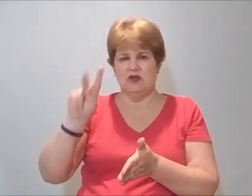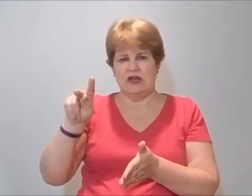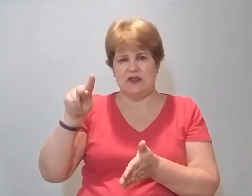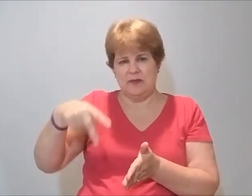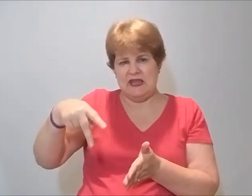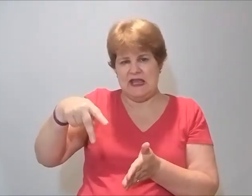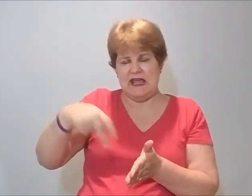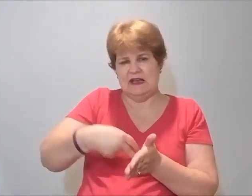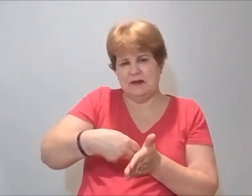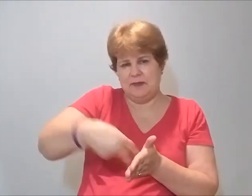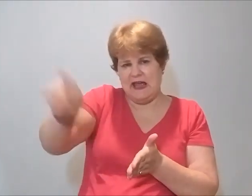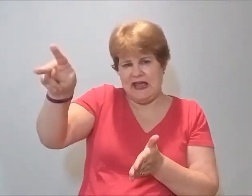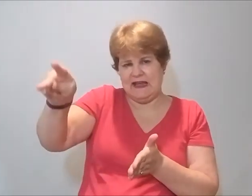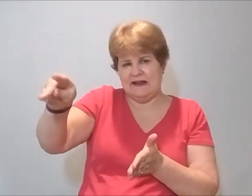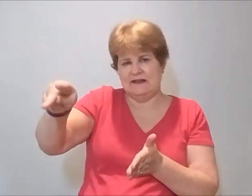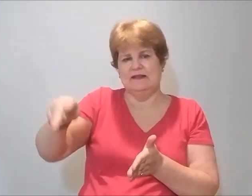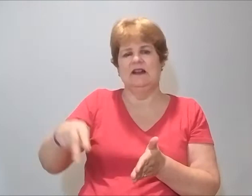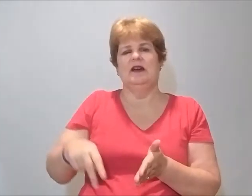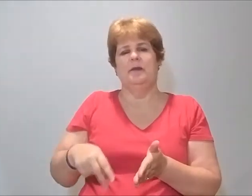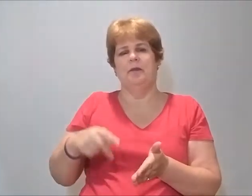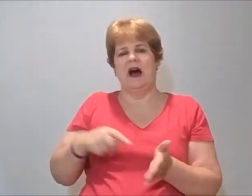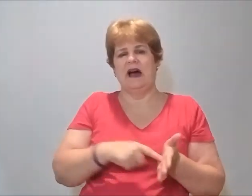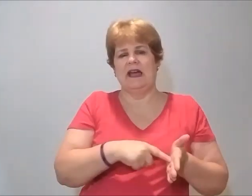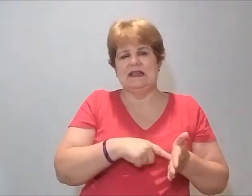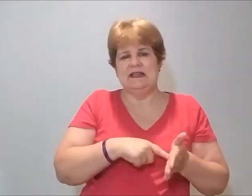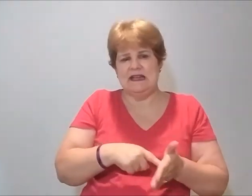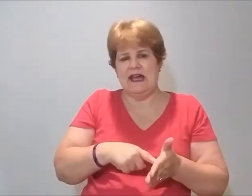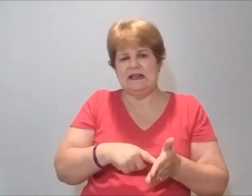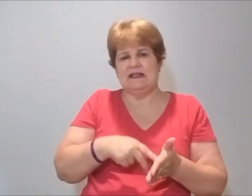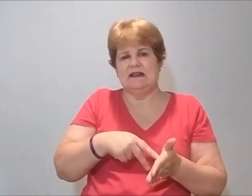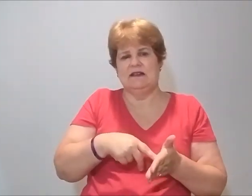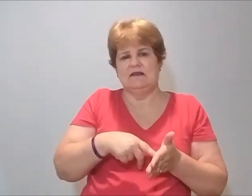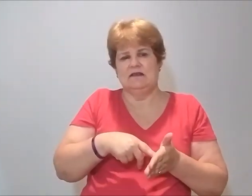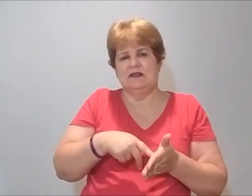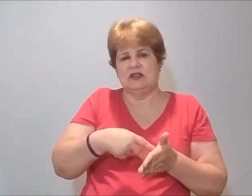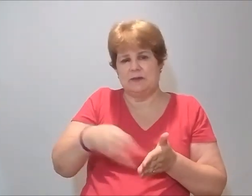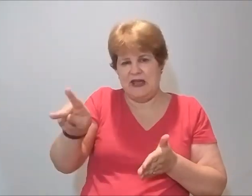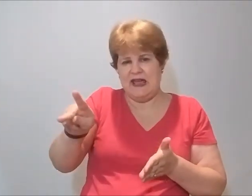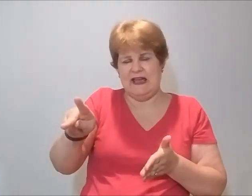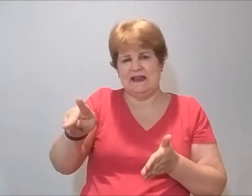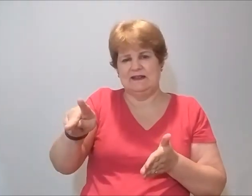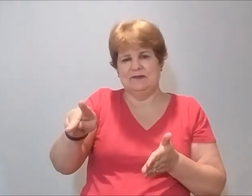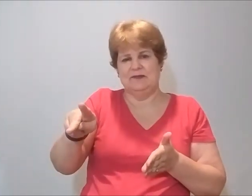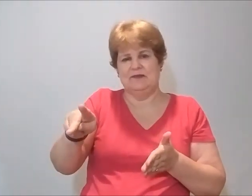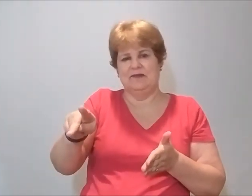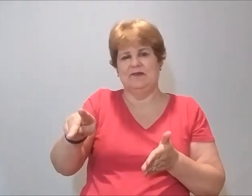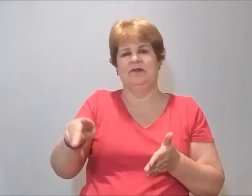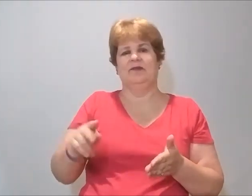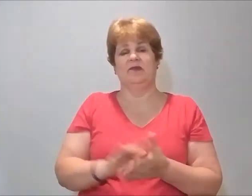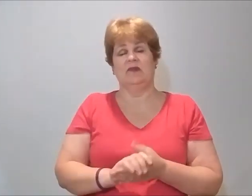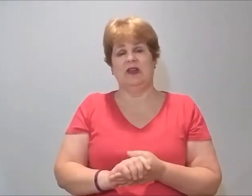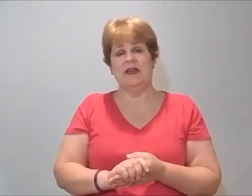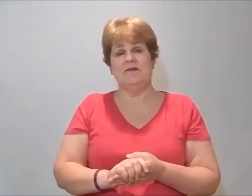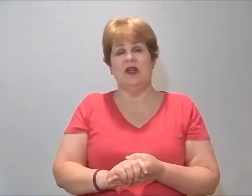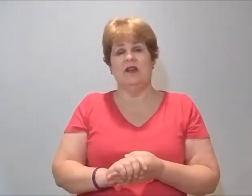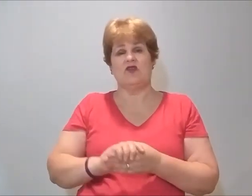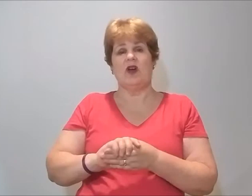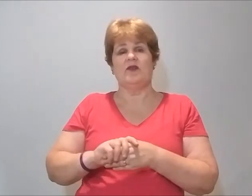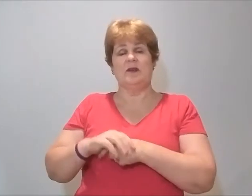take the P hand, pay. My debt to pay. Okay, let's try it from heaven